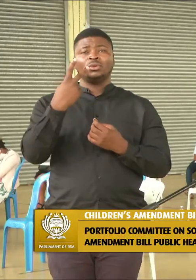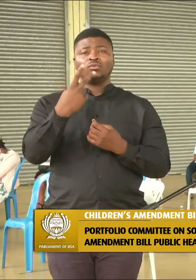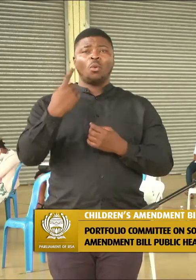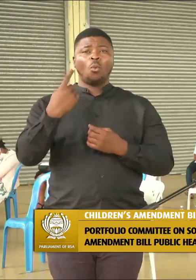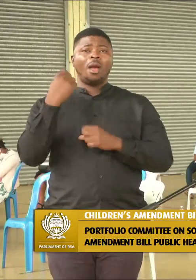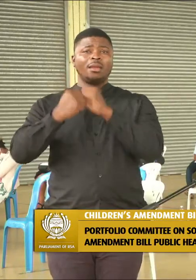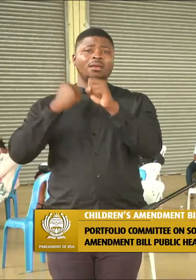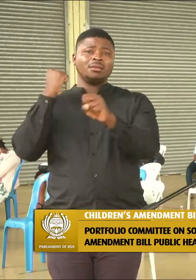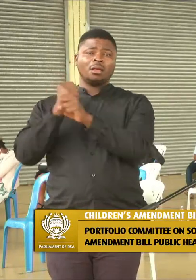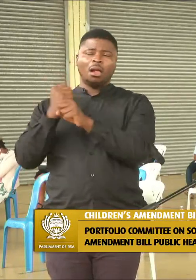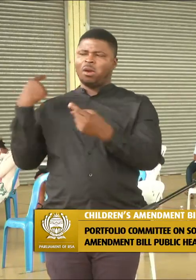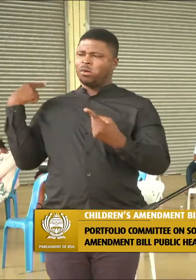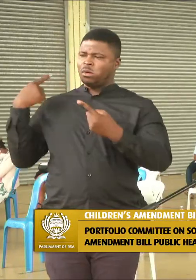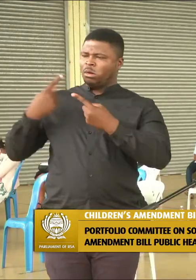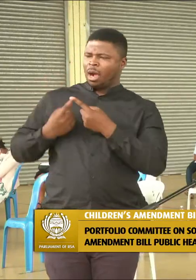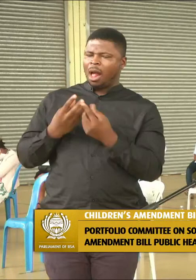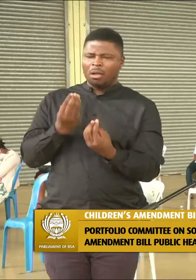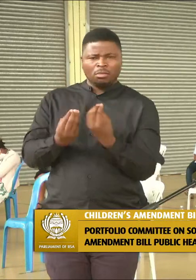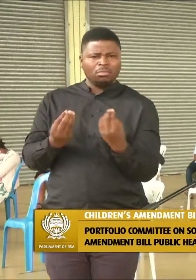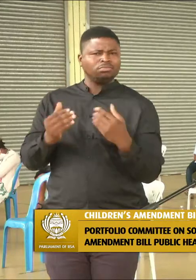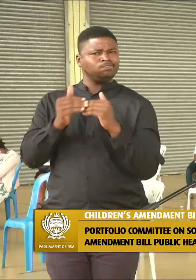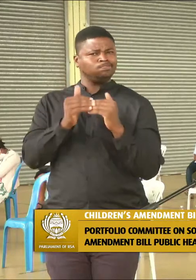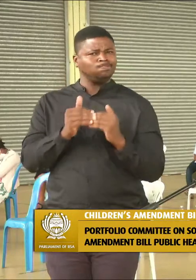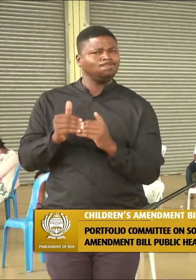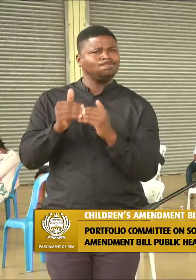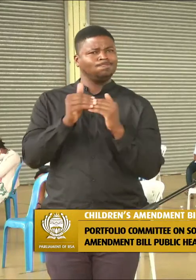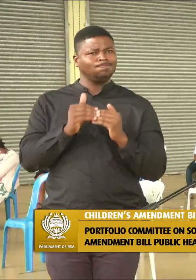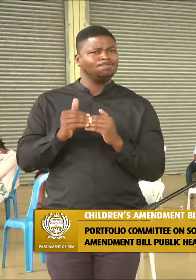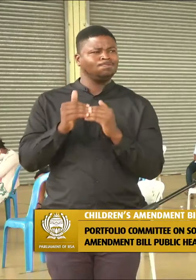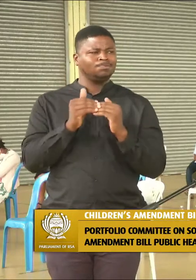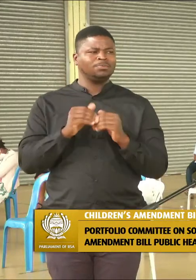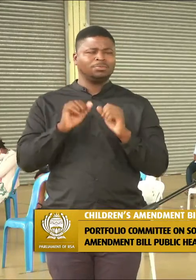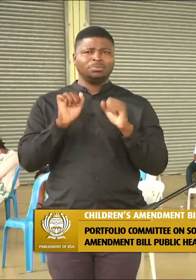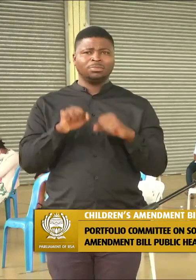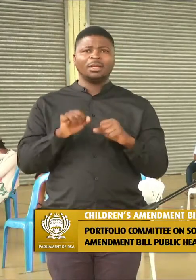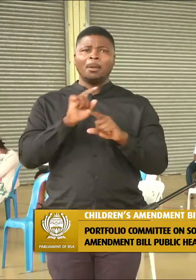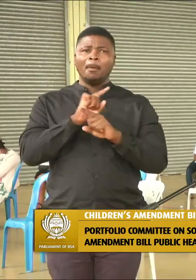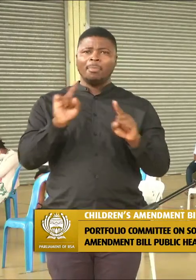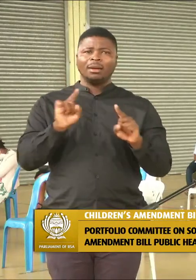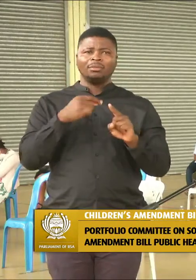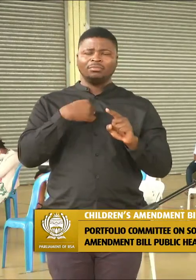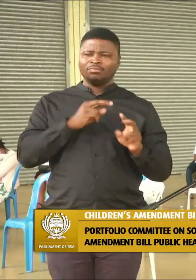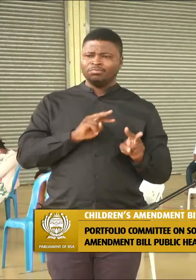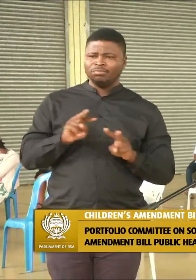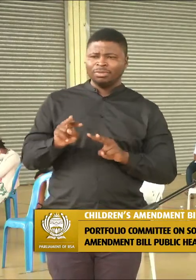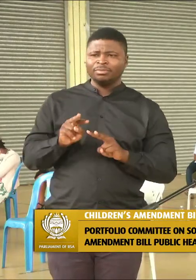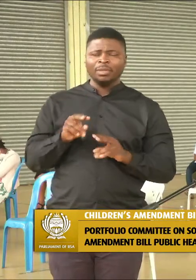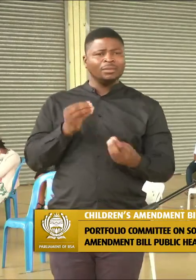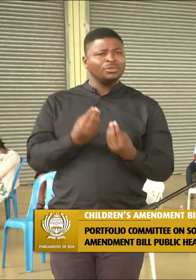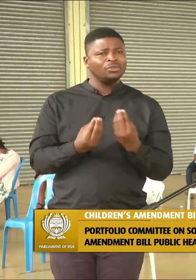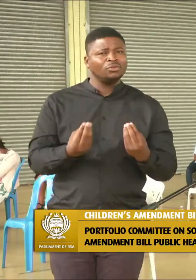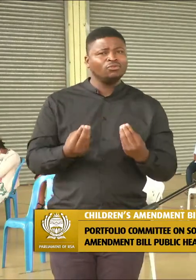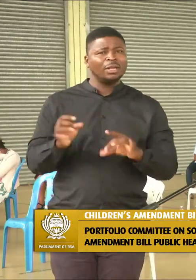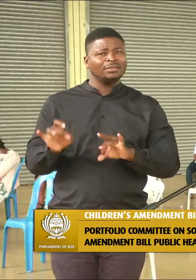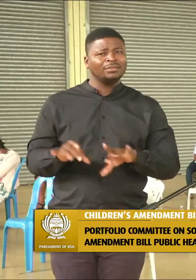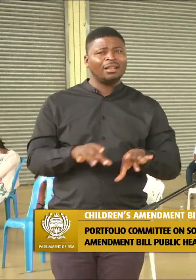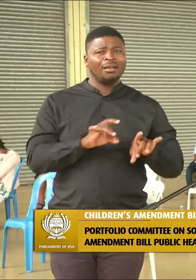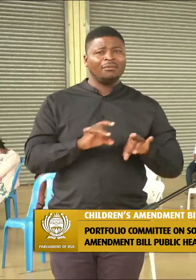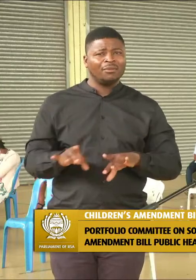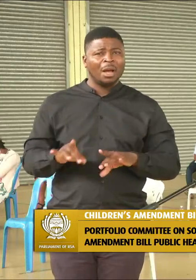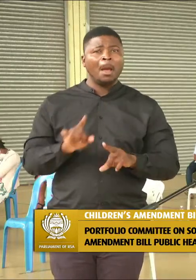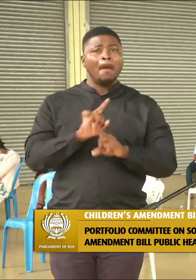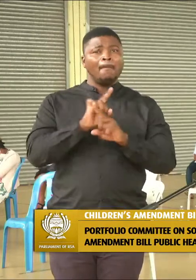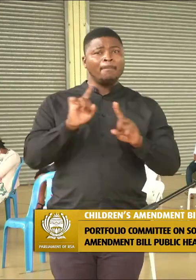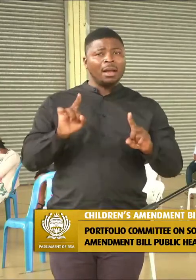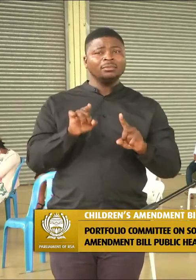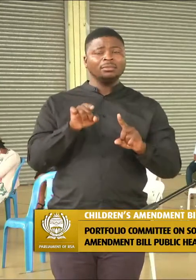years. I've seen the pain, the heartache that little children go through, seeing how their parents pull